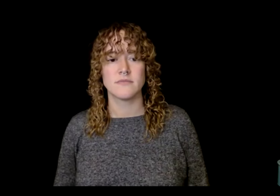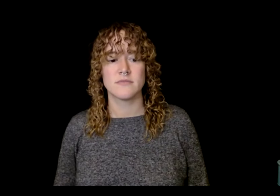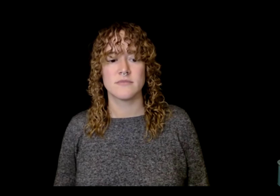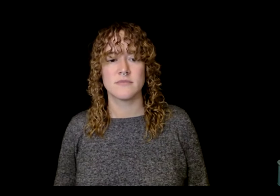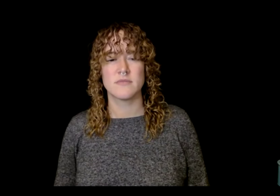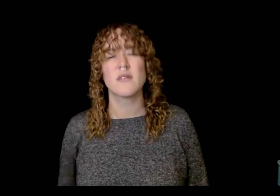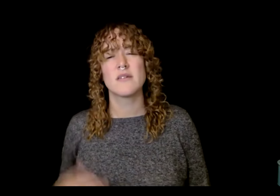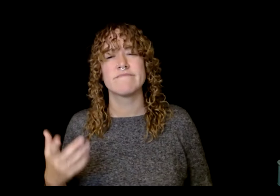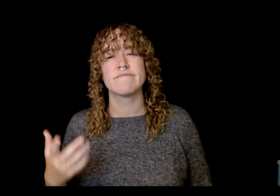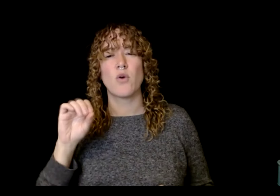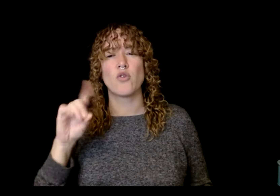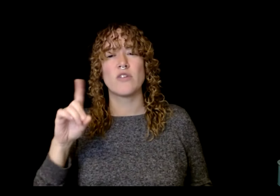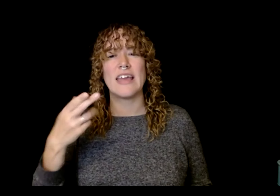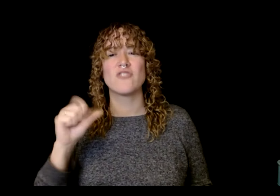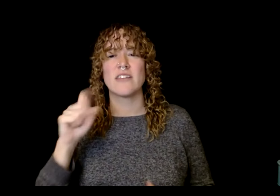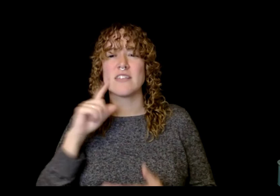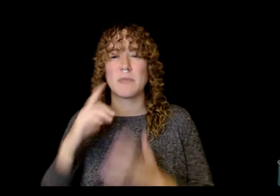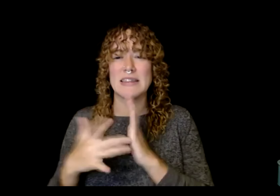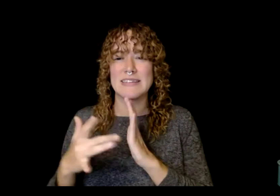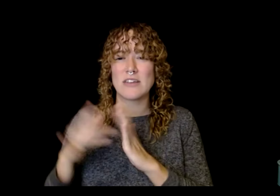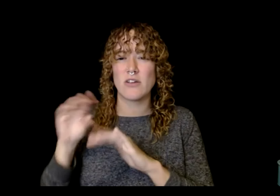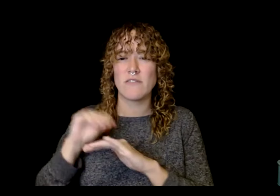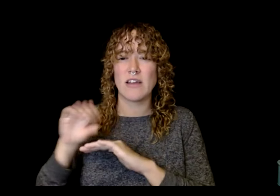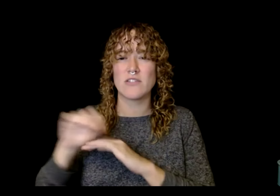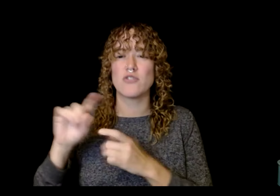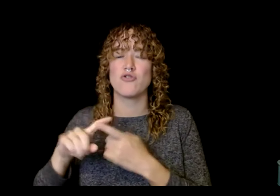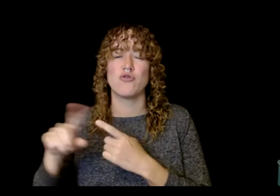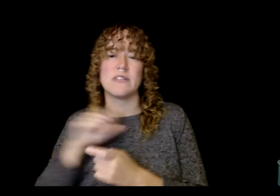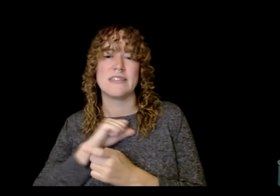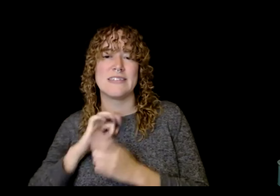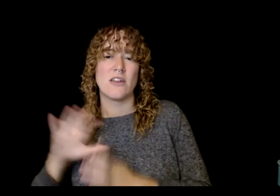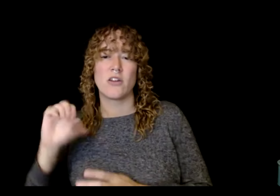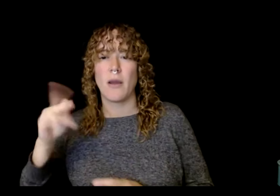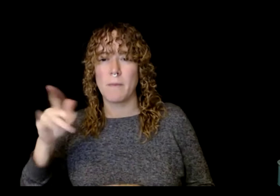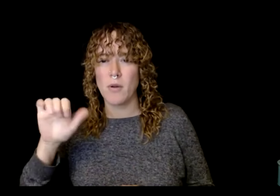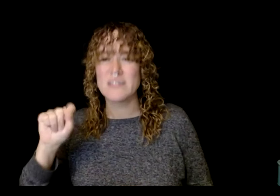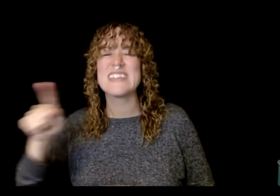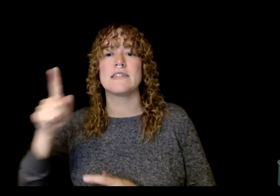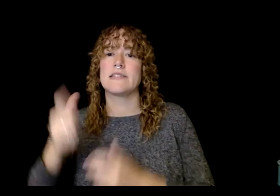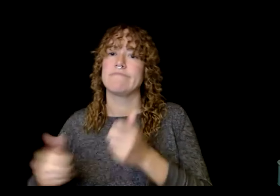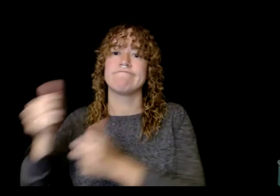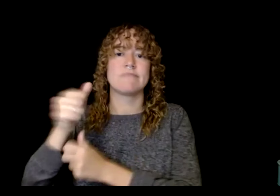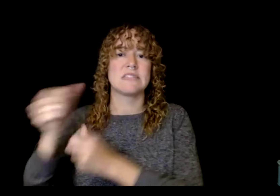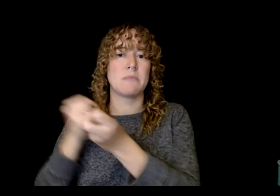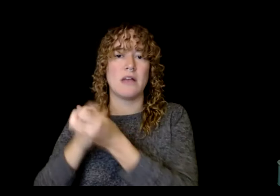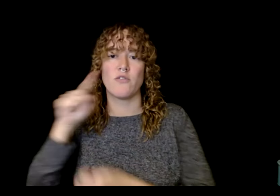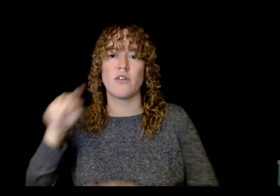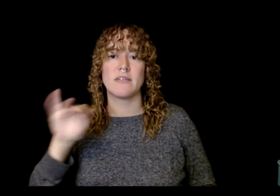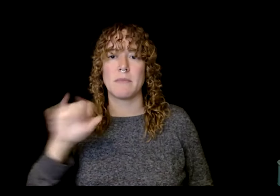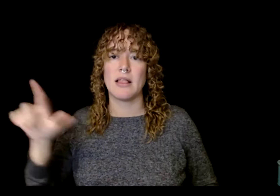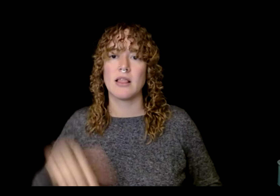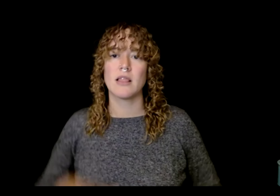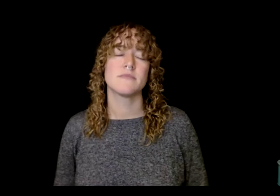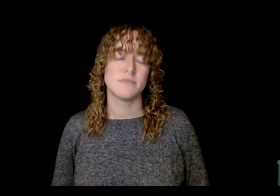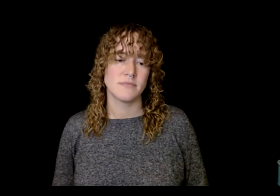technical advisor to Senator Campos's office, who's the chief sponsor of this bill. This is something